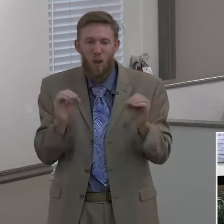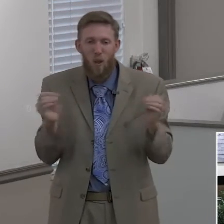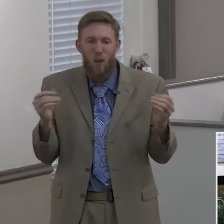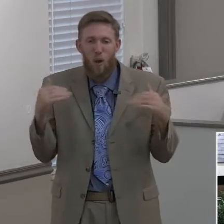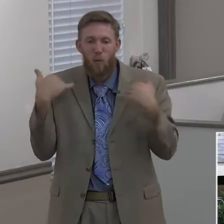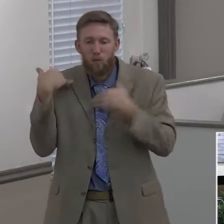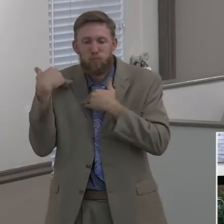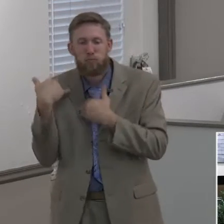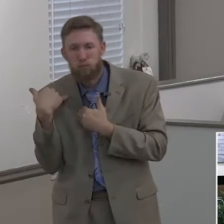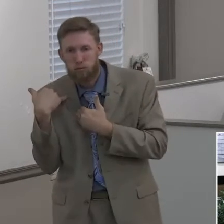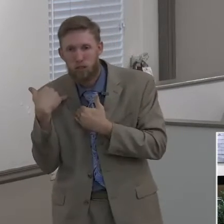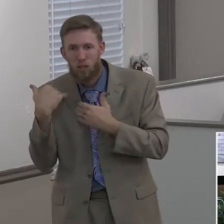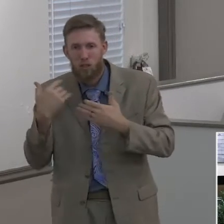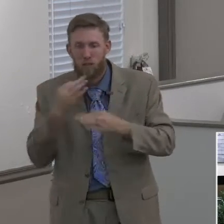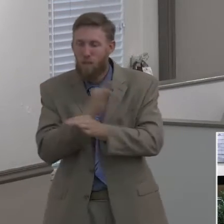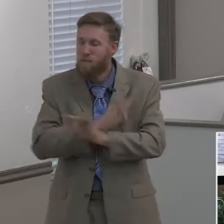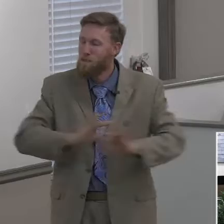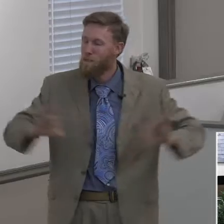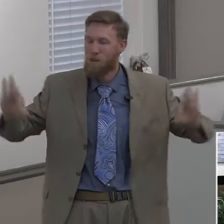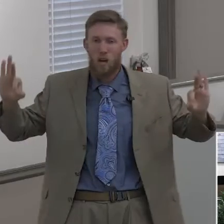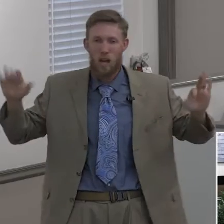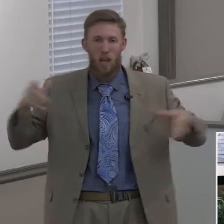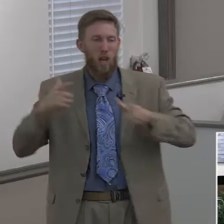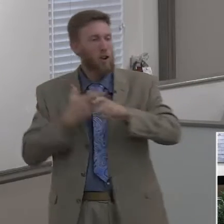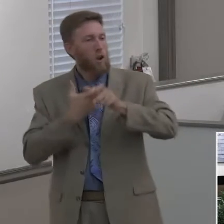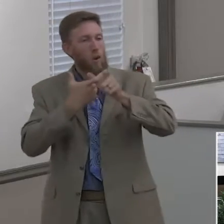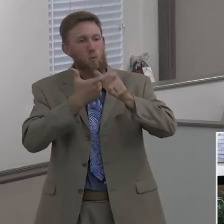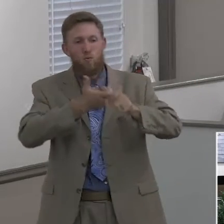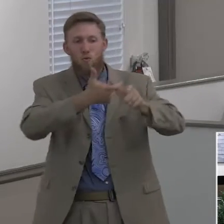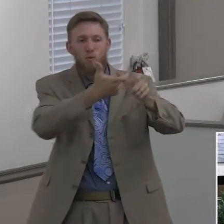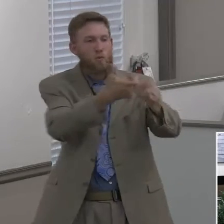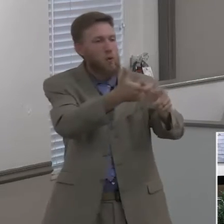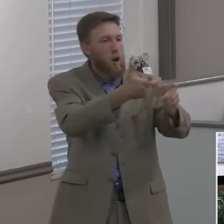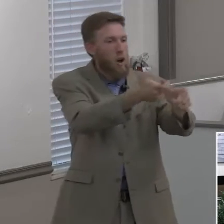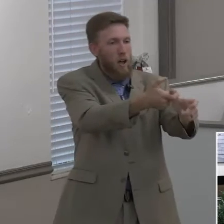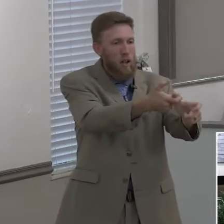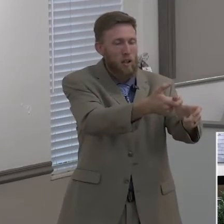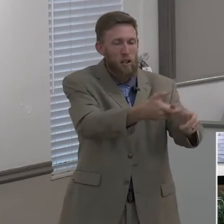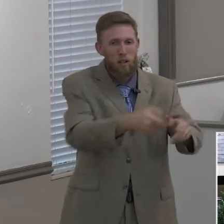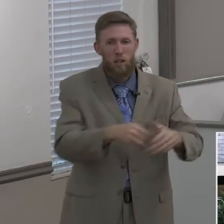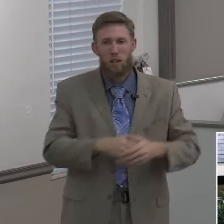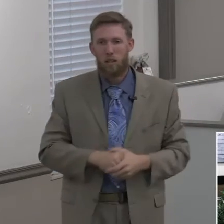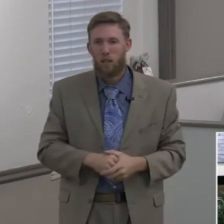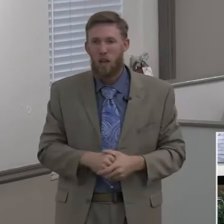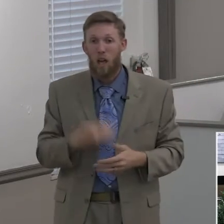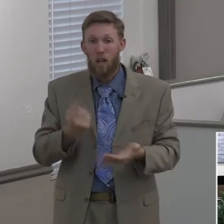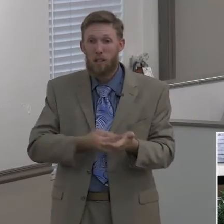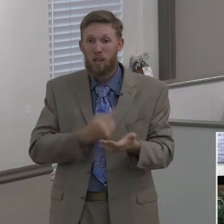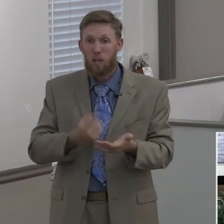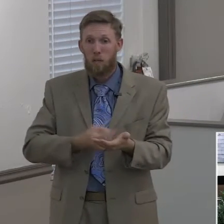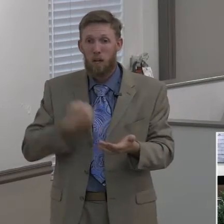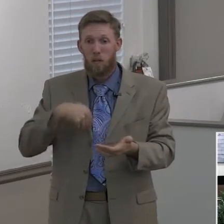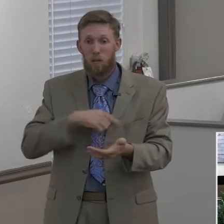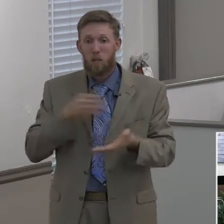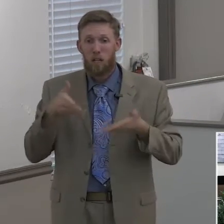So many times we let the little things become frustrating to us.